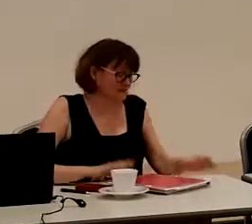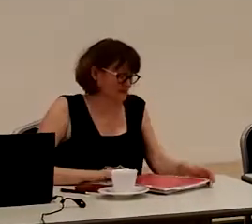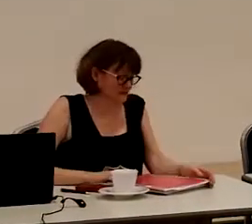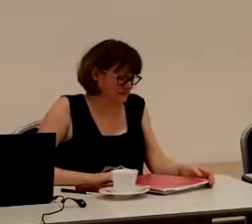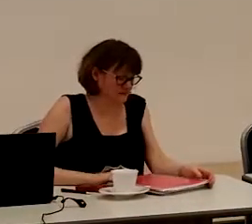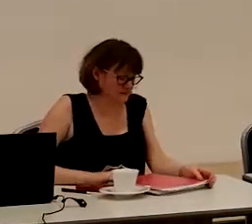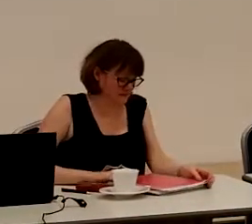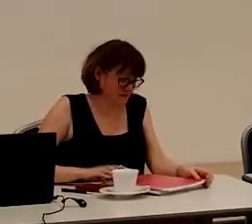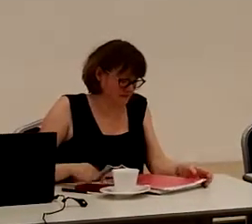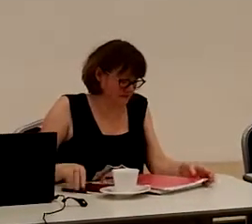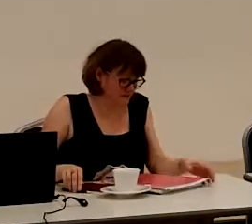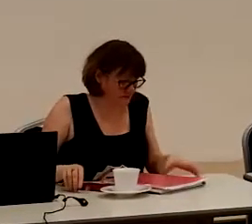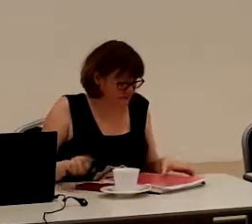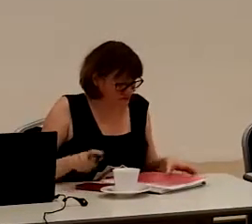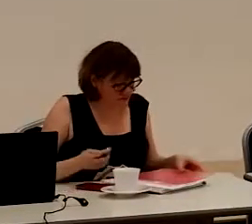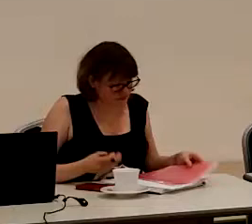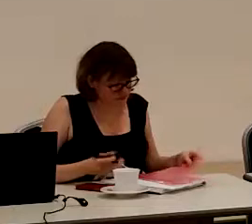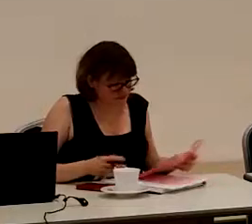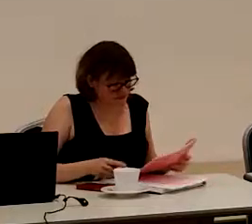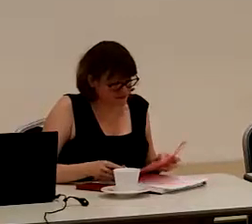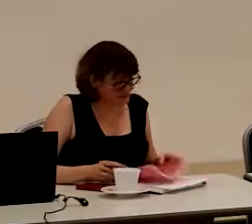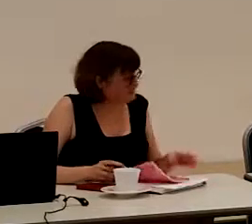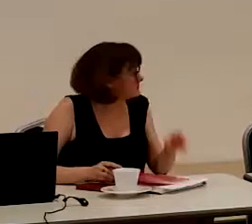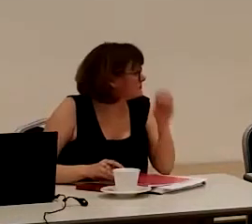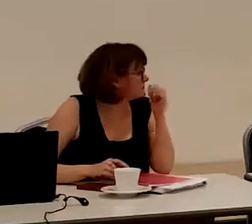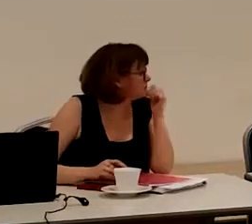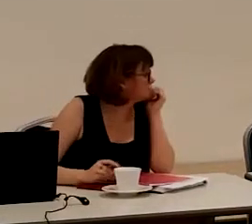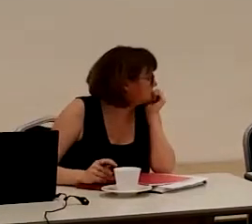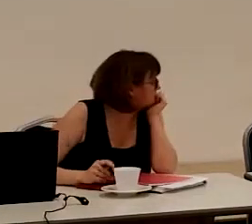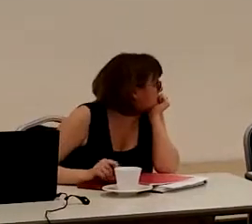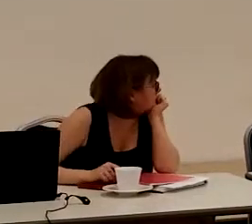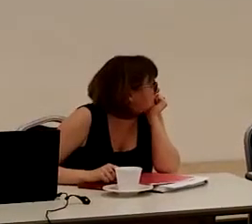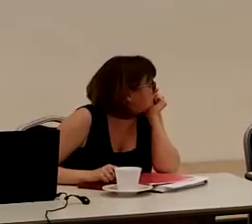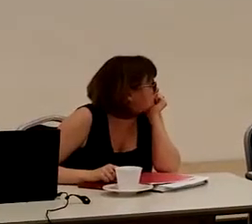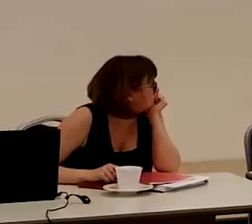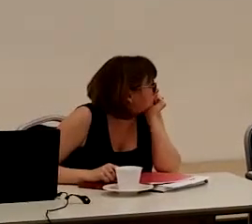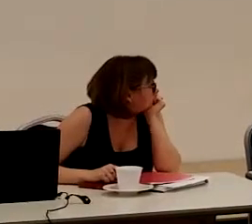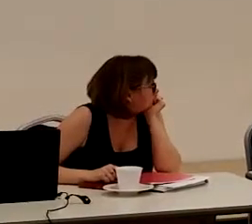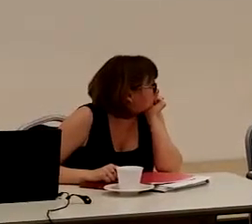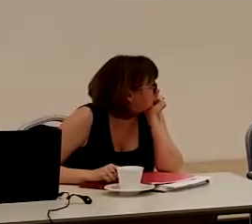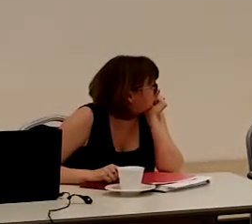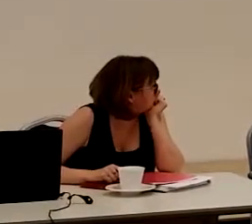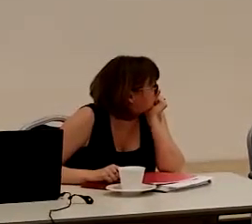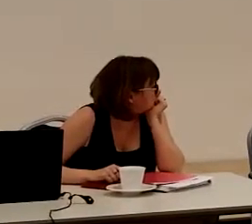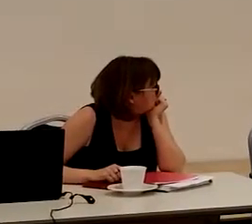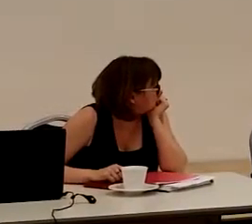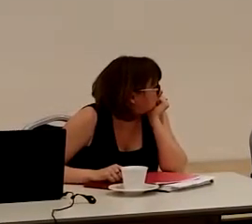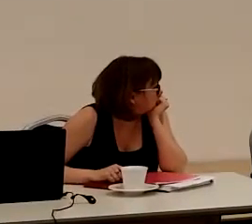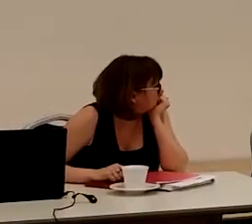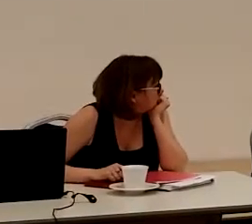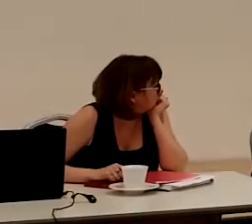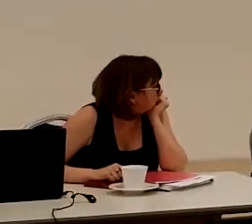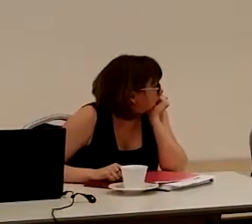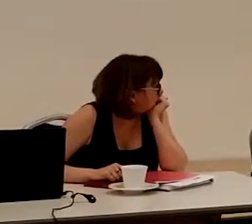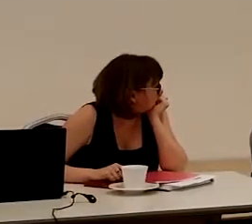Today, I'm considering a certain part of